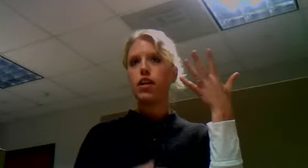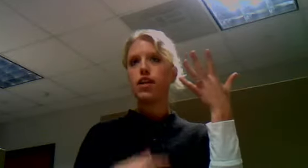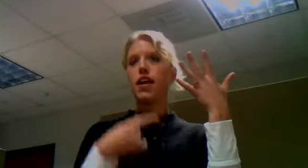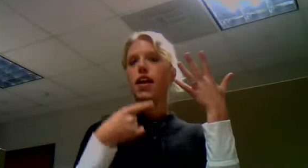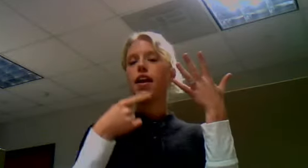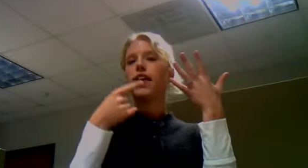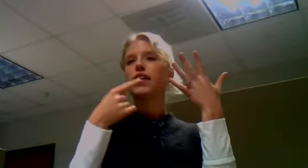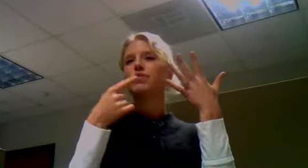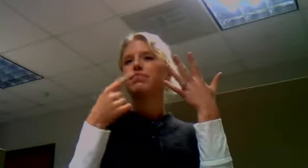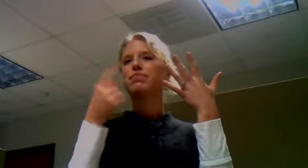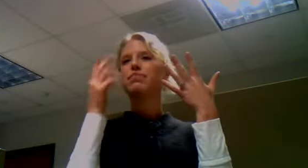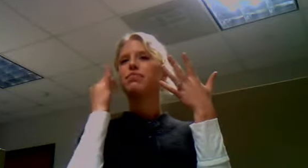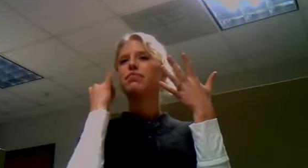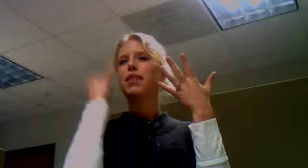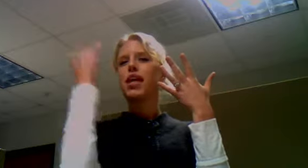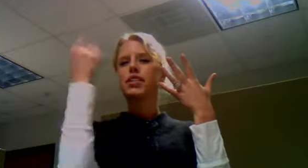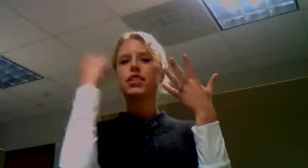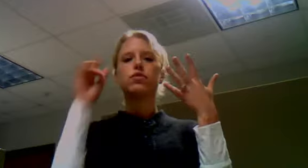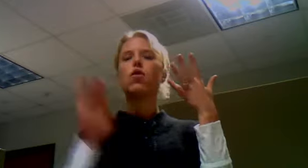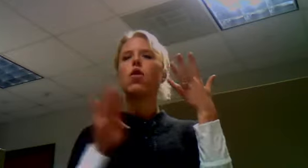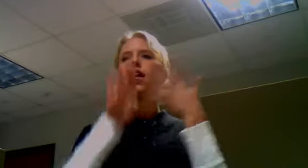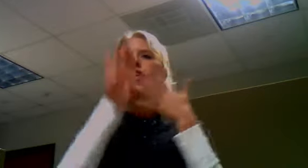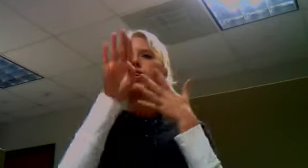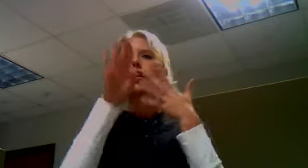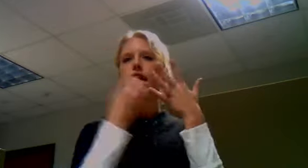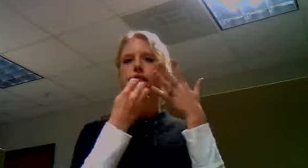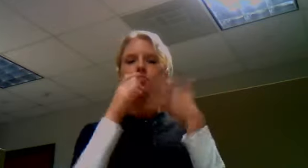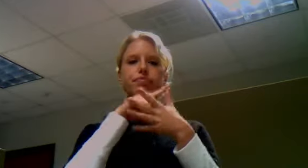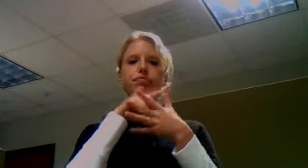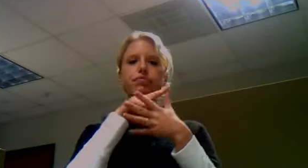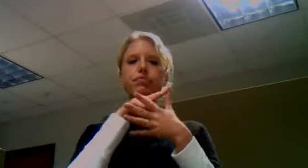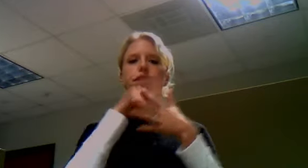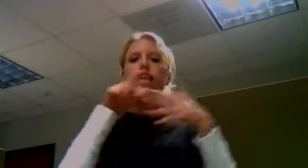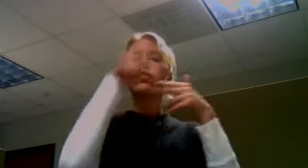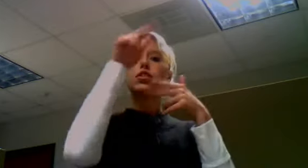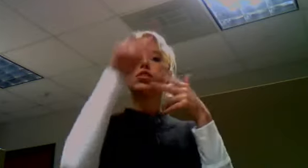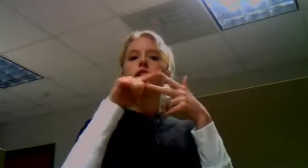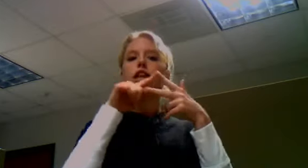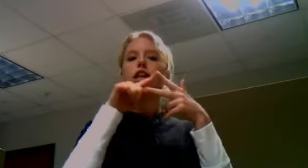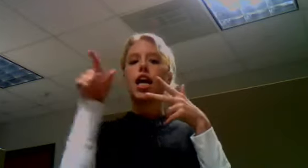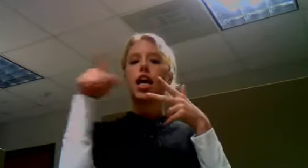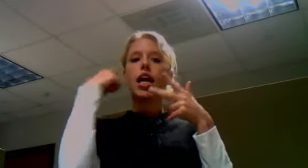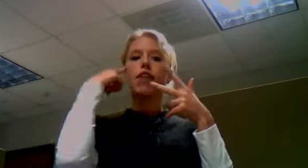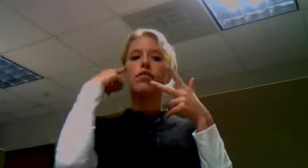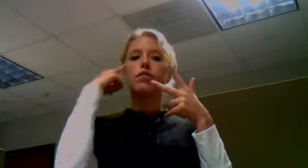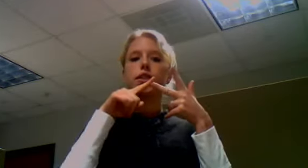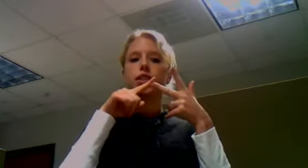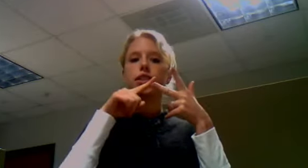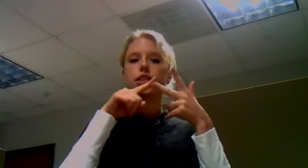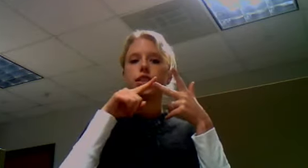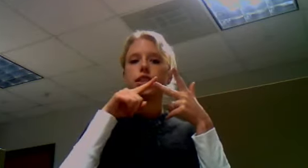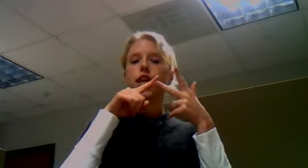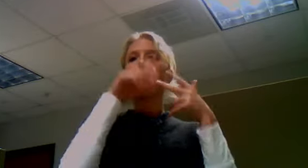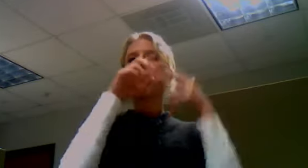promoting economic development: infrastructures, airports, highways, bridges, things like that. And you need a